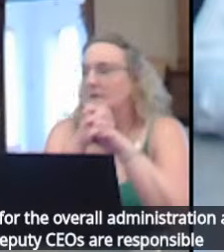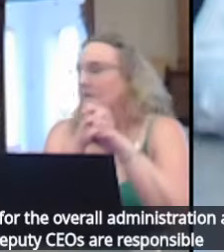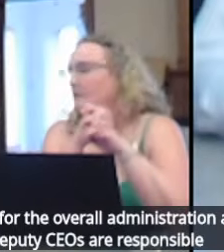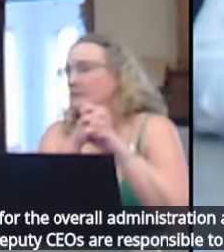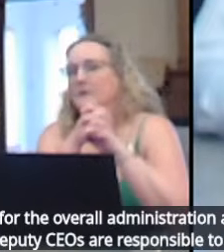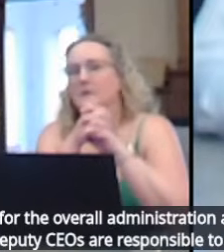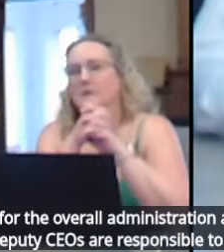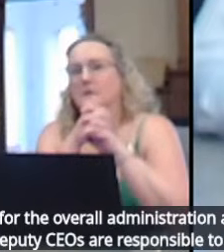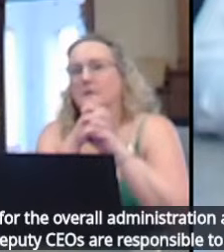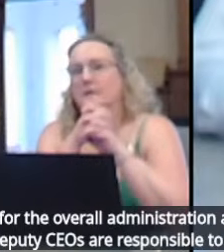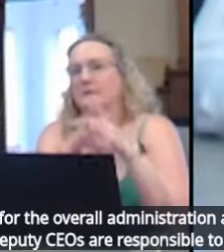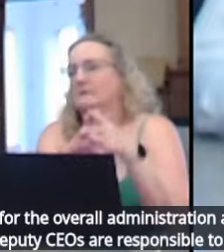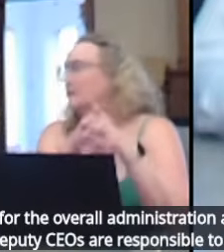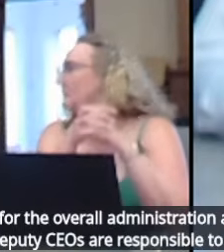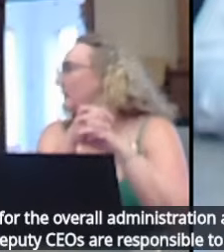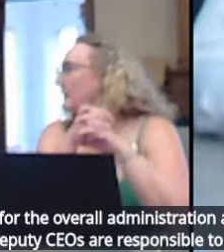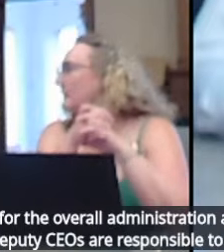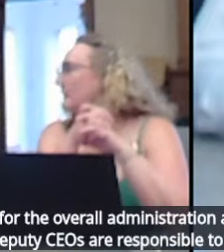support.